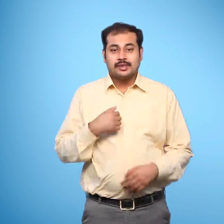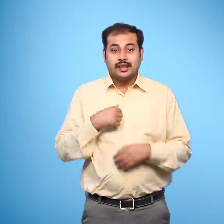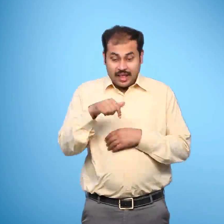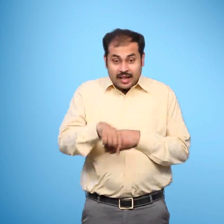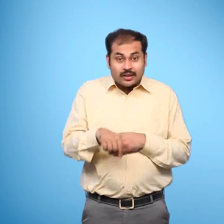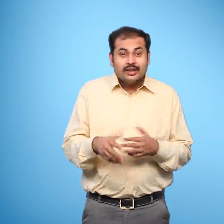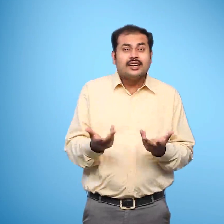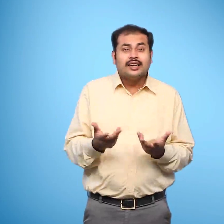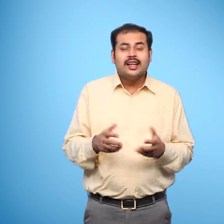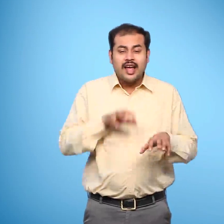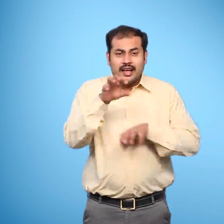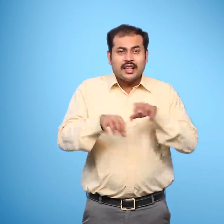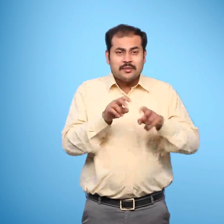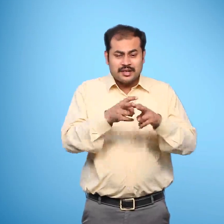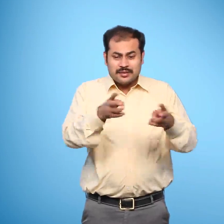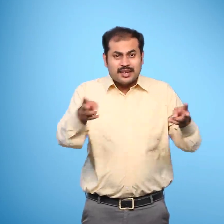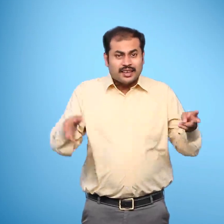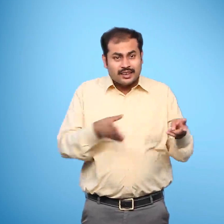Now, let's read the scorecard of the players.